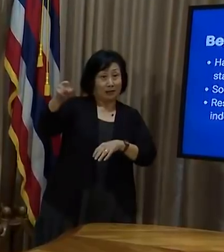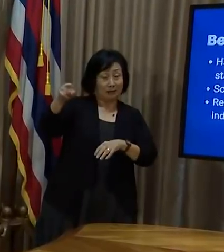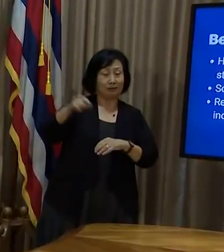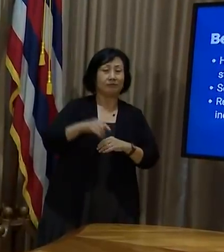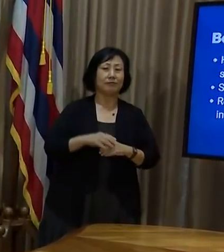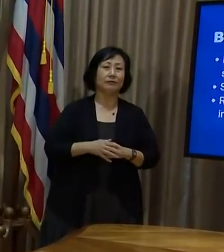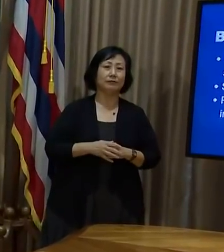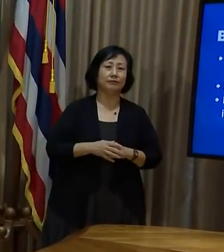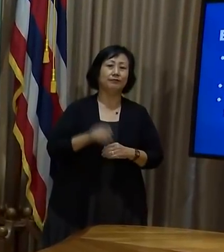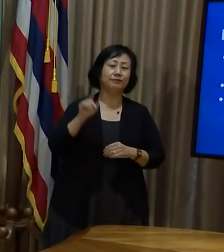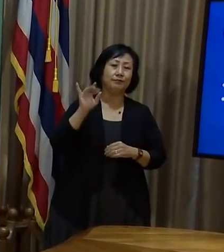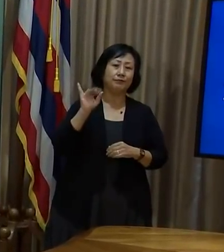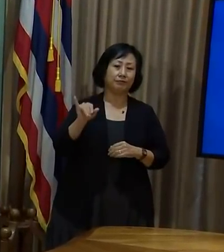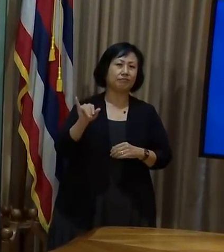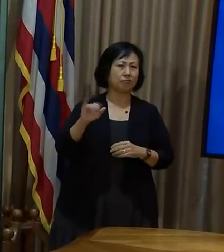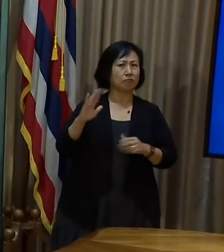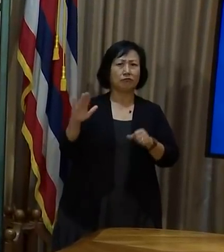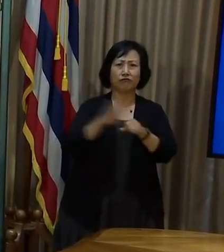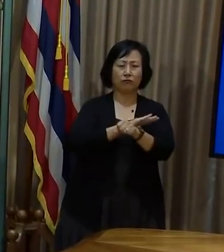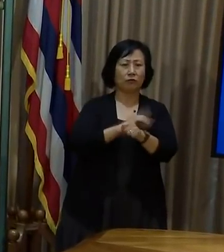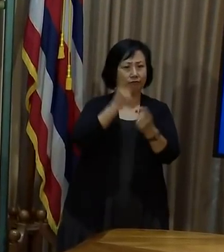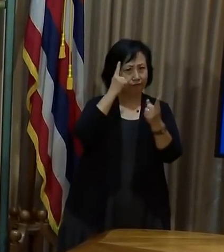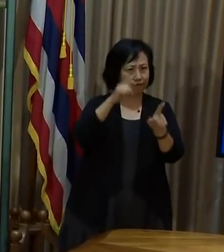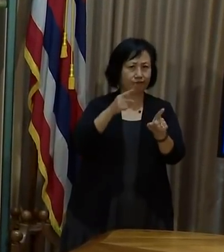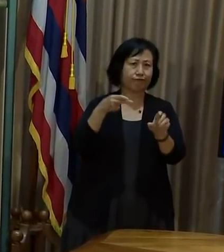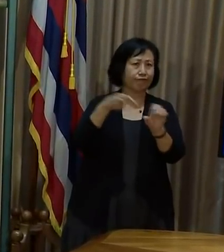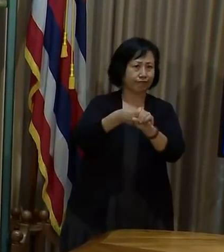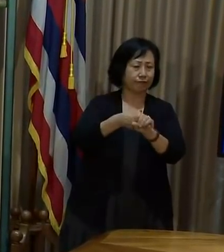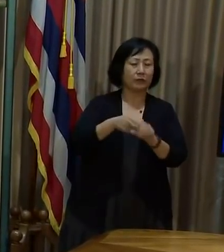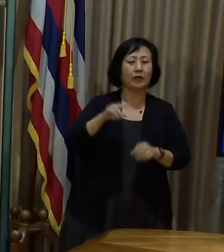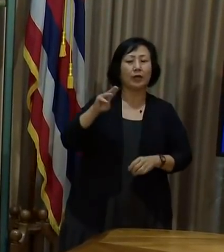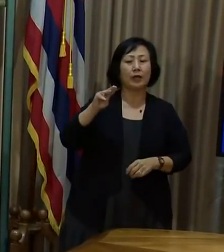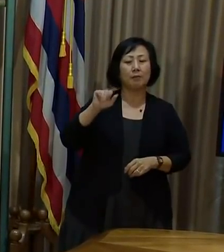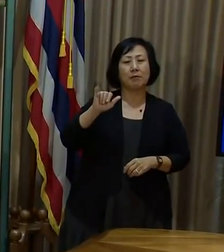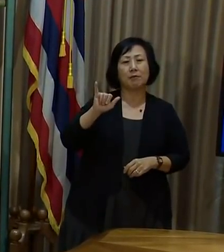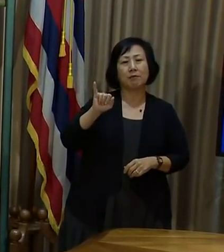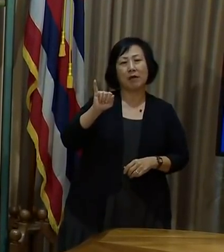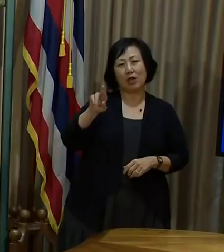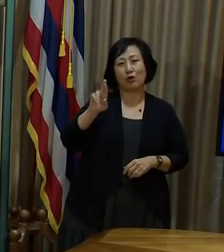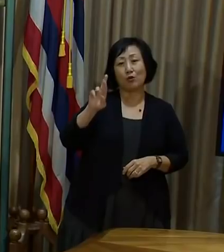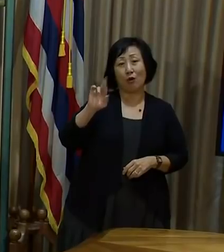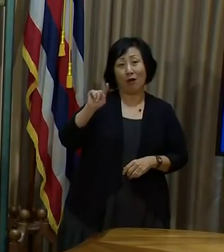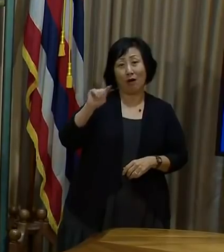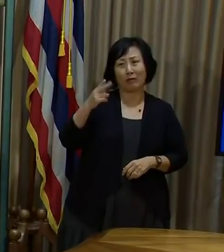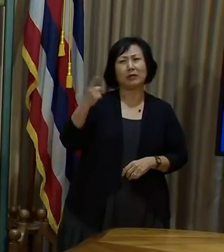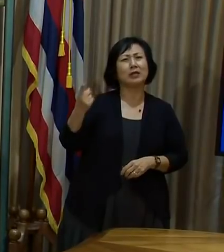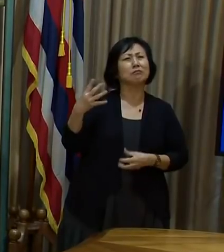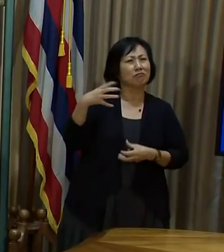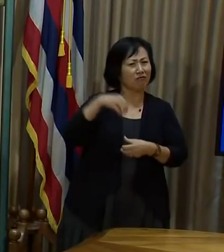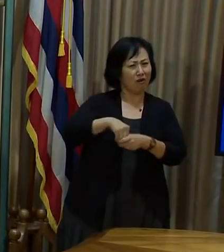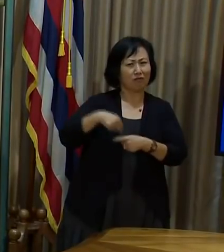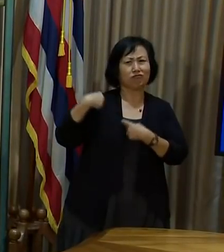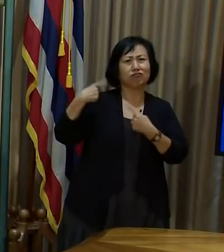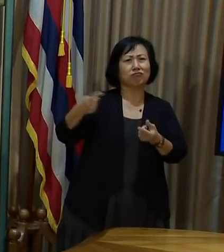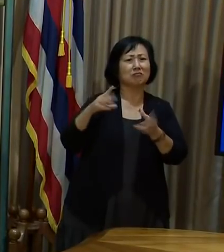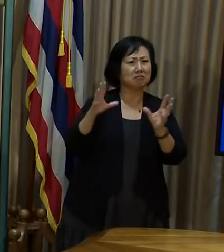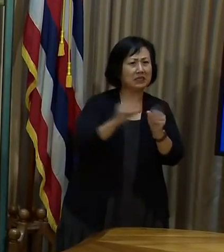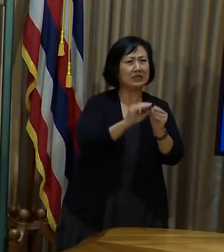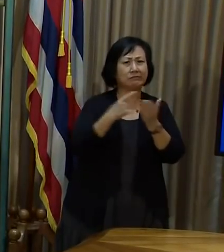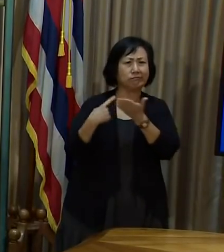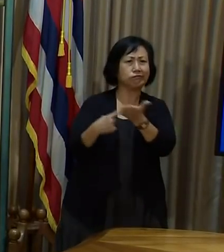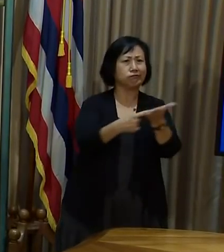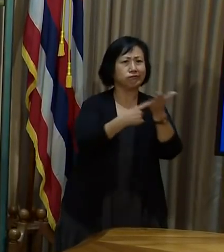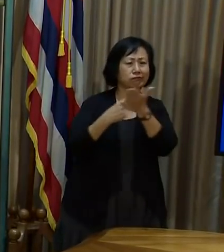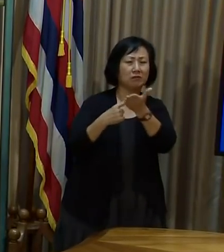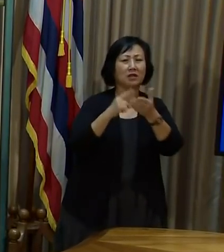of Hawaii, is fully on board. Mayor Roth has been part of all of our discussions